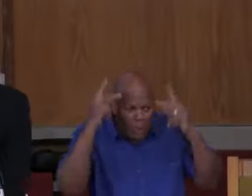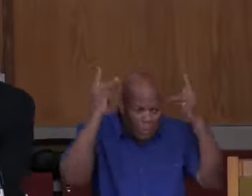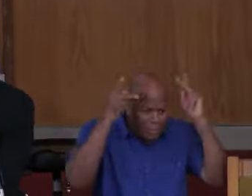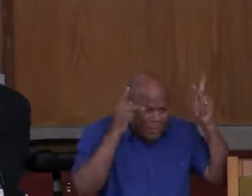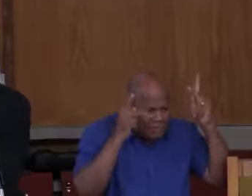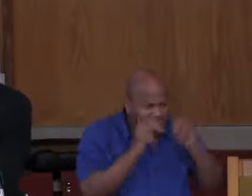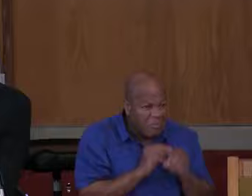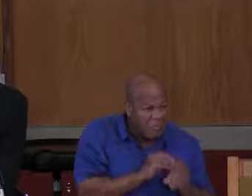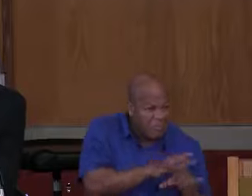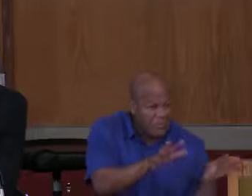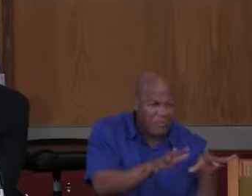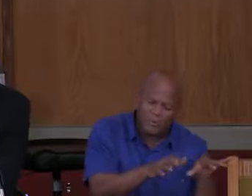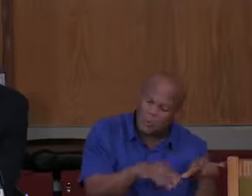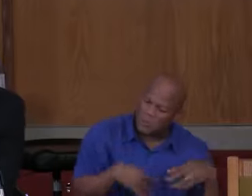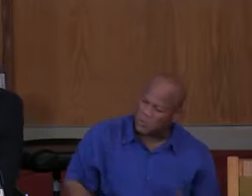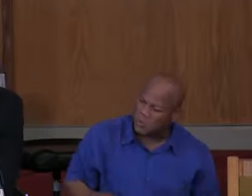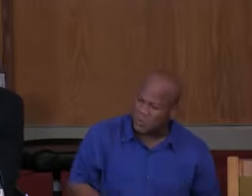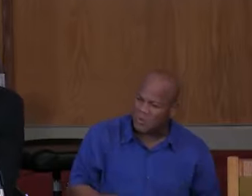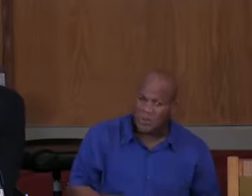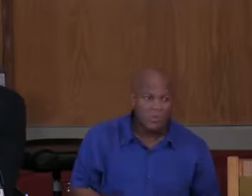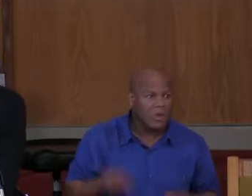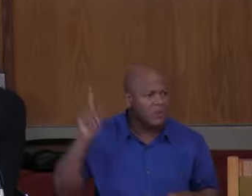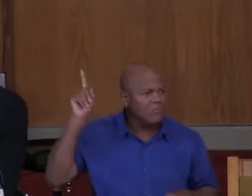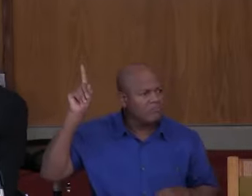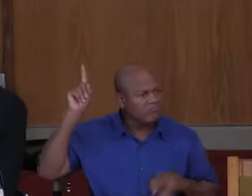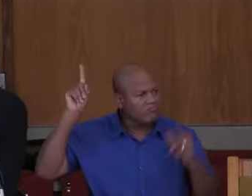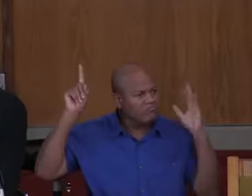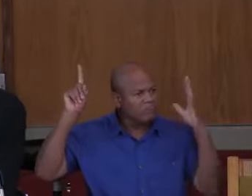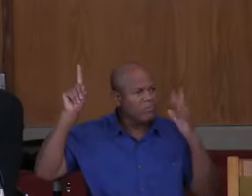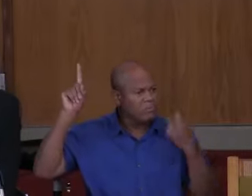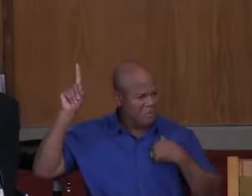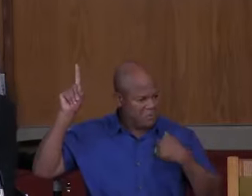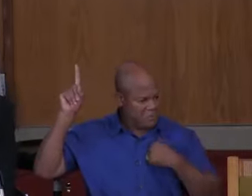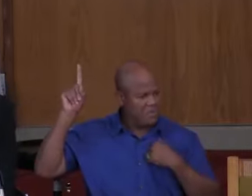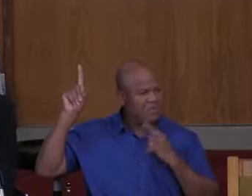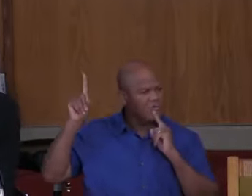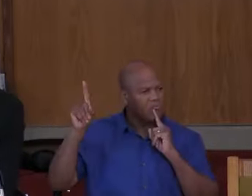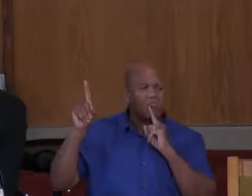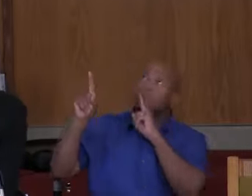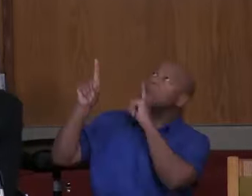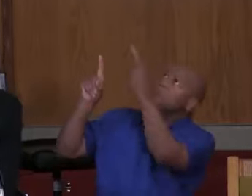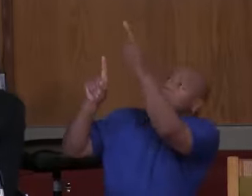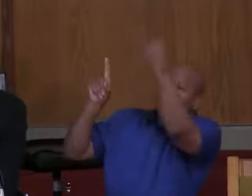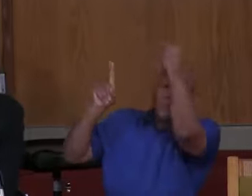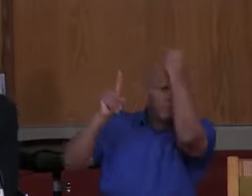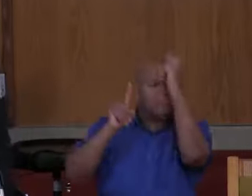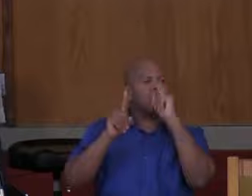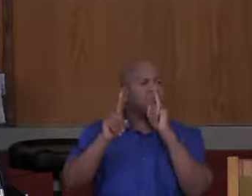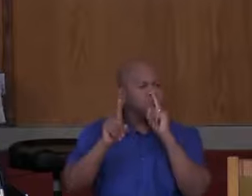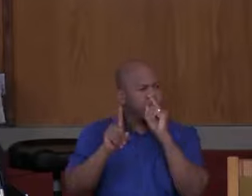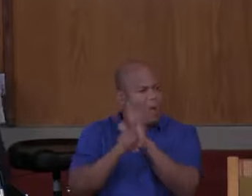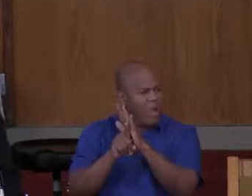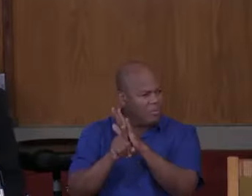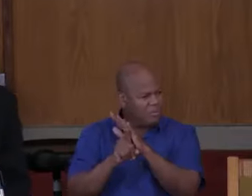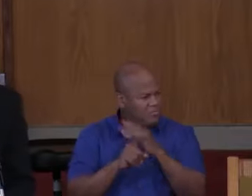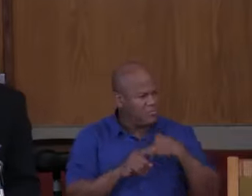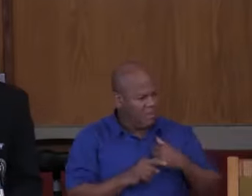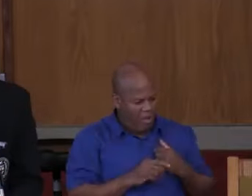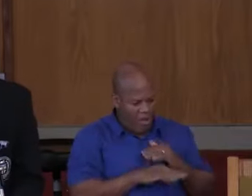But God promised me because I wholeheartedly followed him.